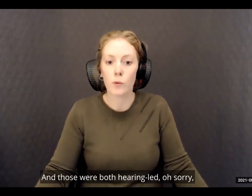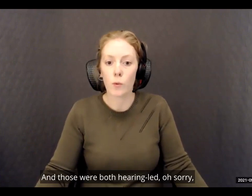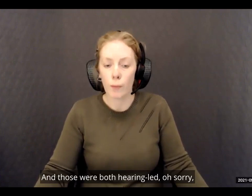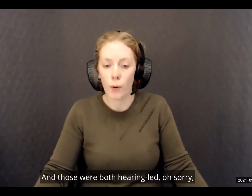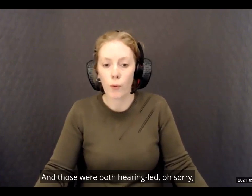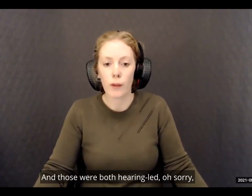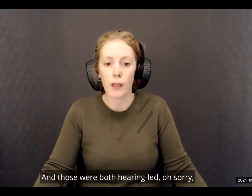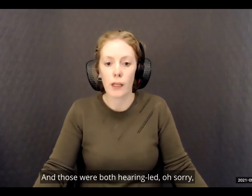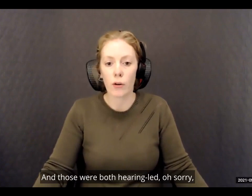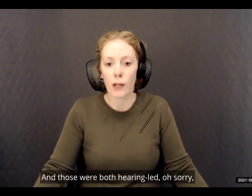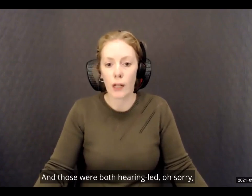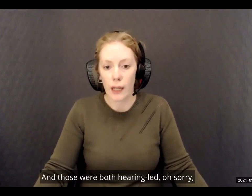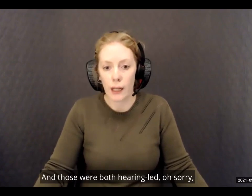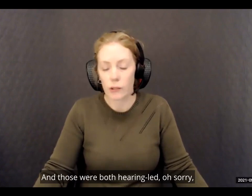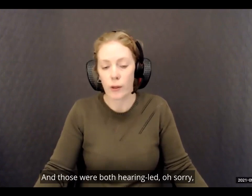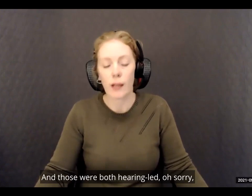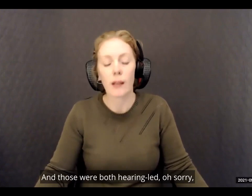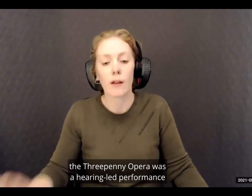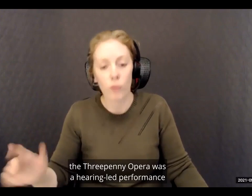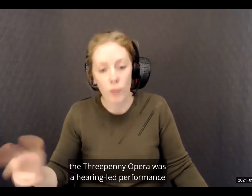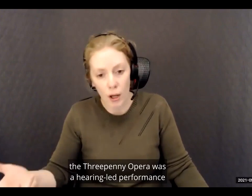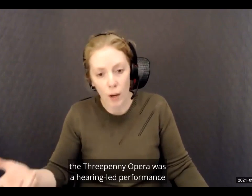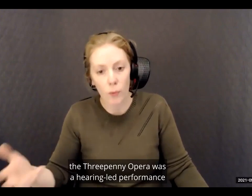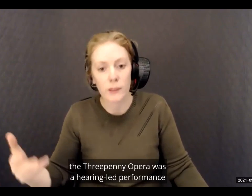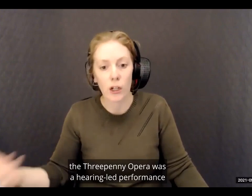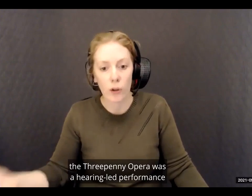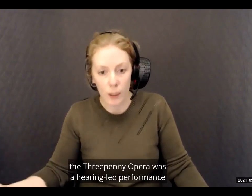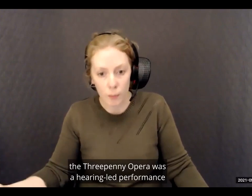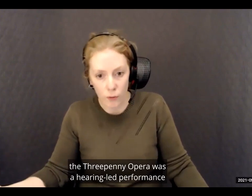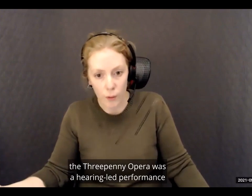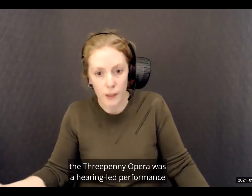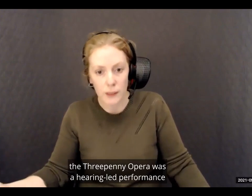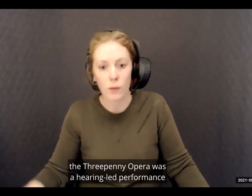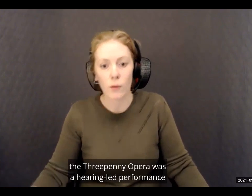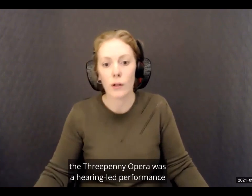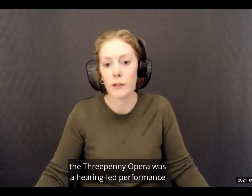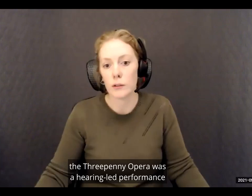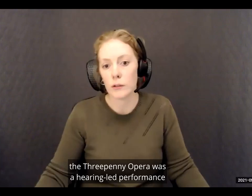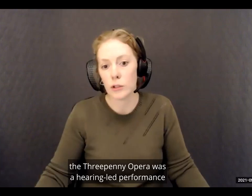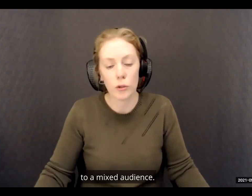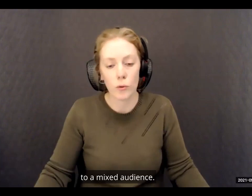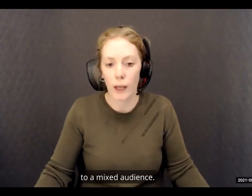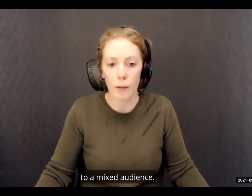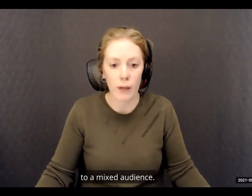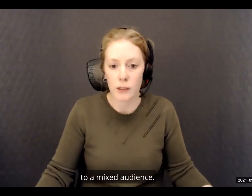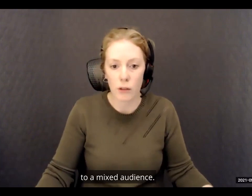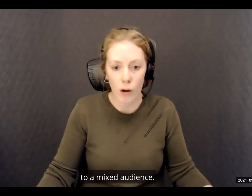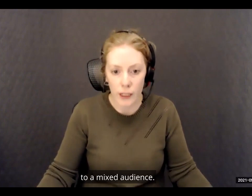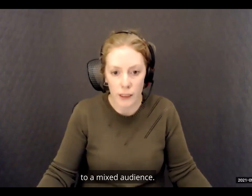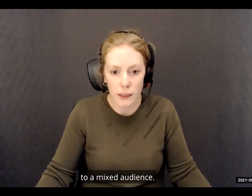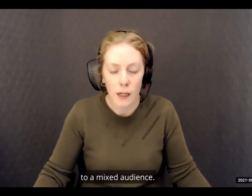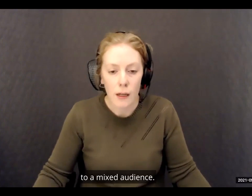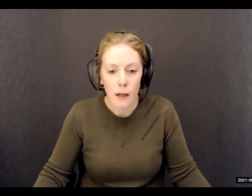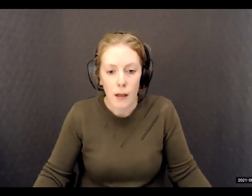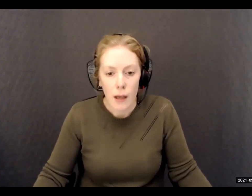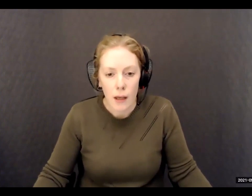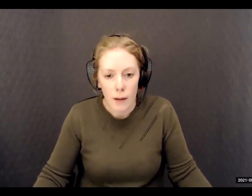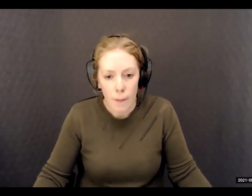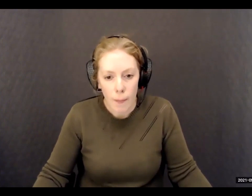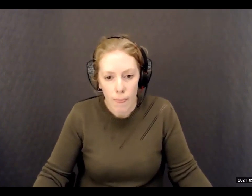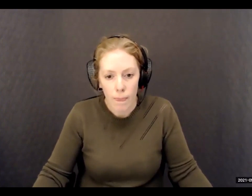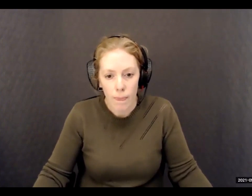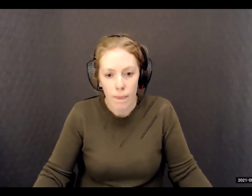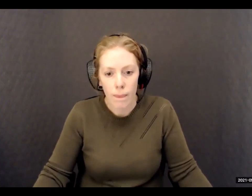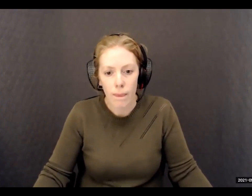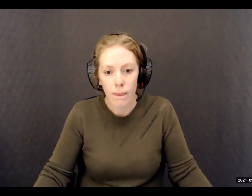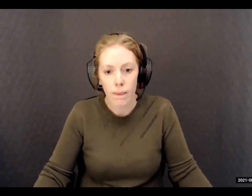and those were both hearing-led, or sorry, the Three Penny Opera was a hearing-led performance to a mixed audience.